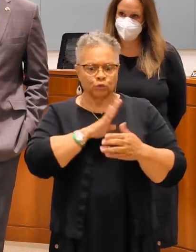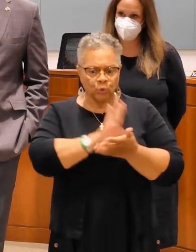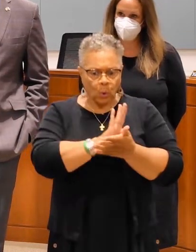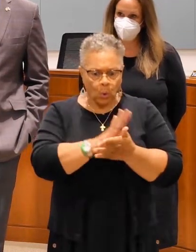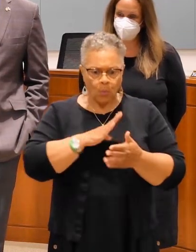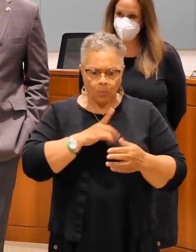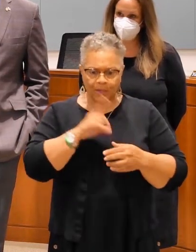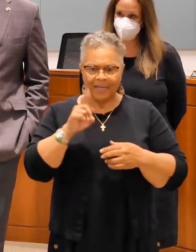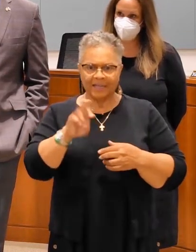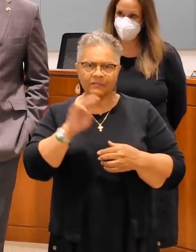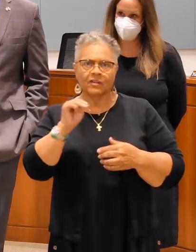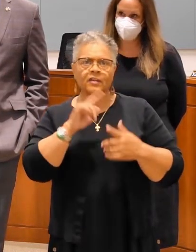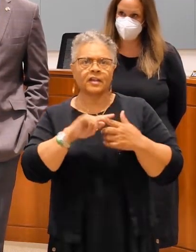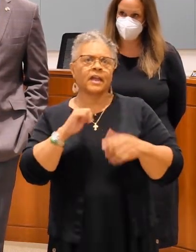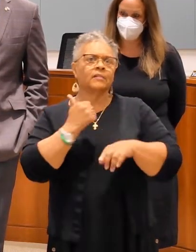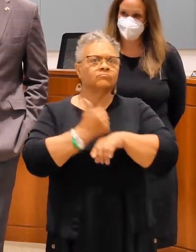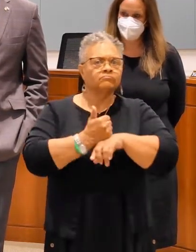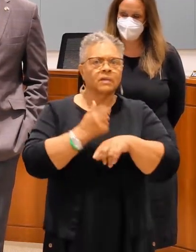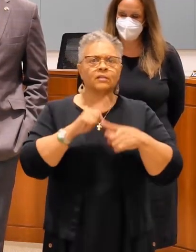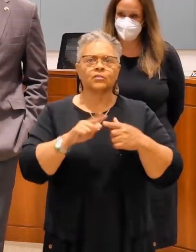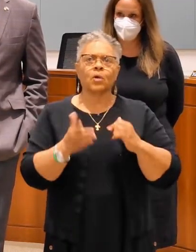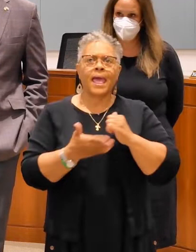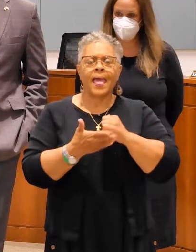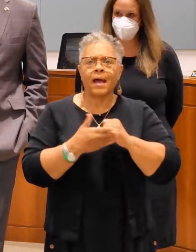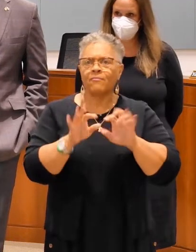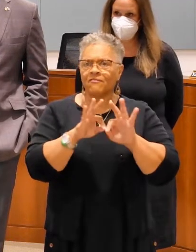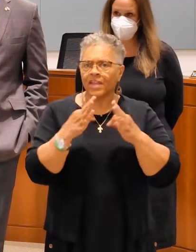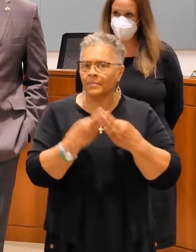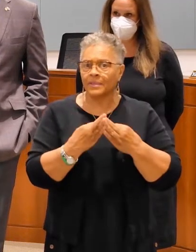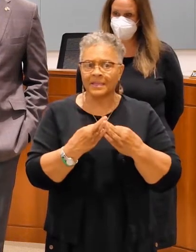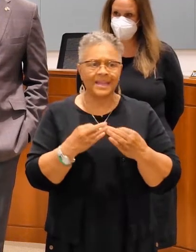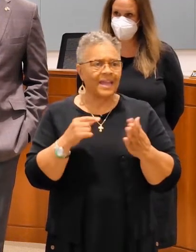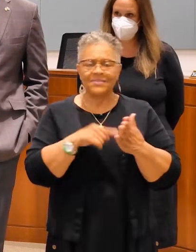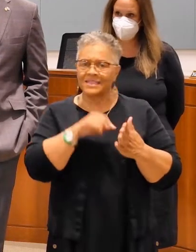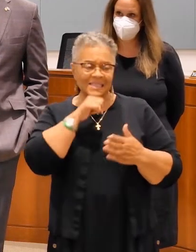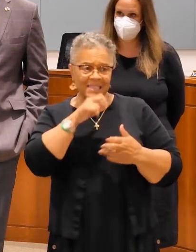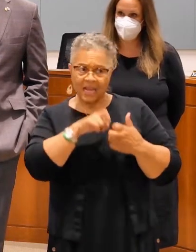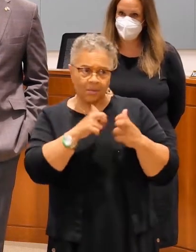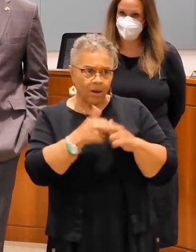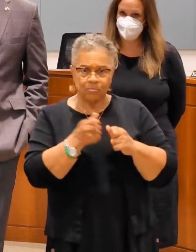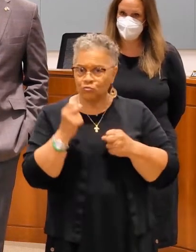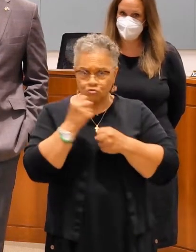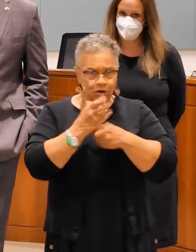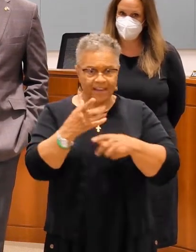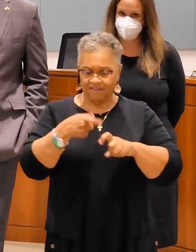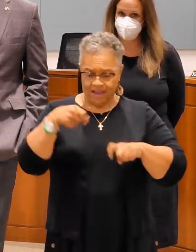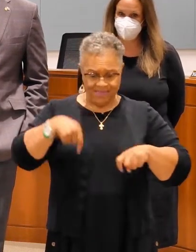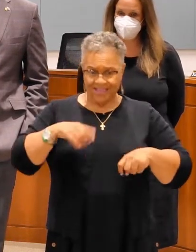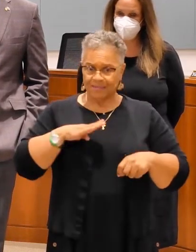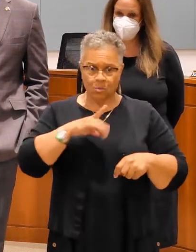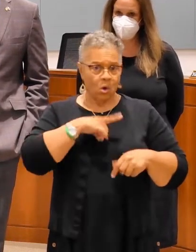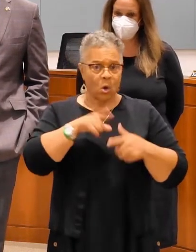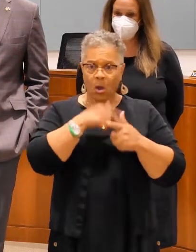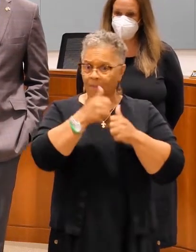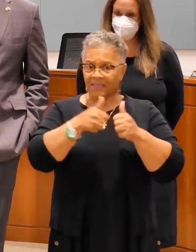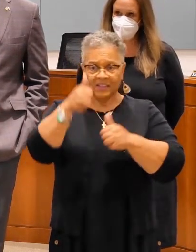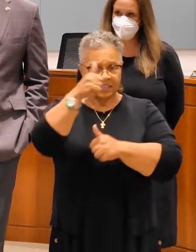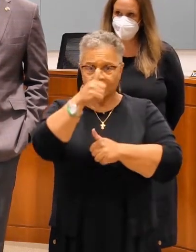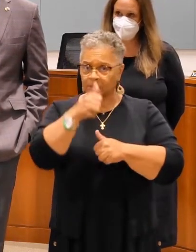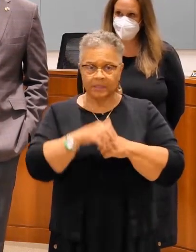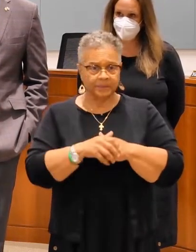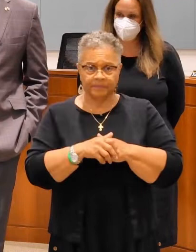students and support for staff and families. This is not a problem created by this board, or by the superintendent, but it is